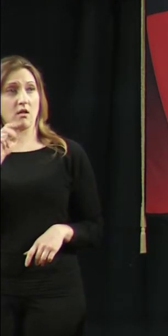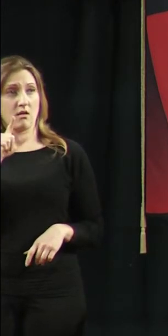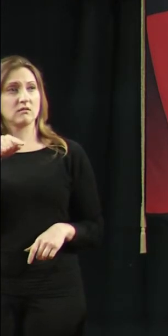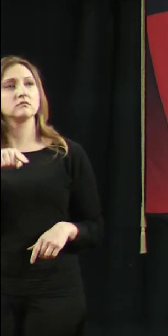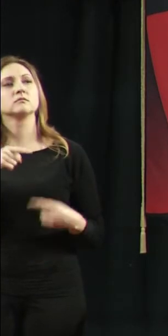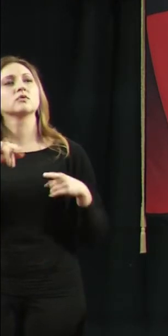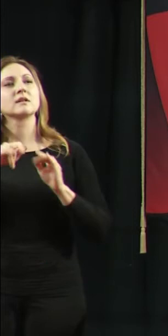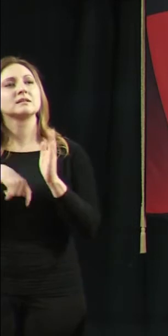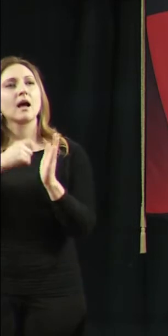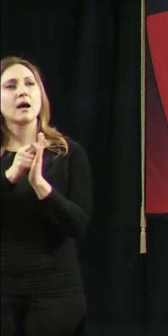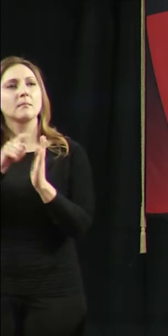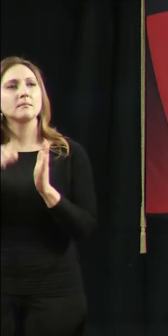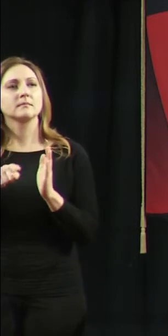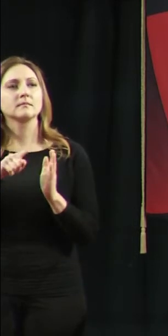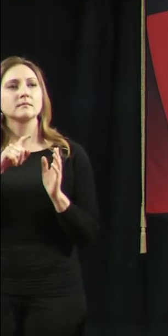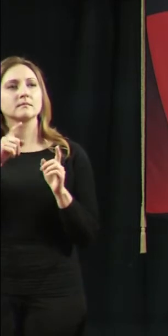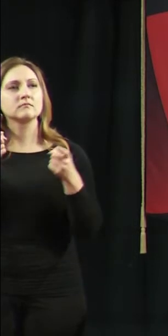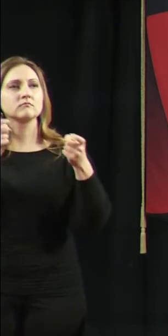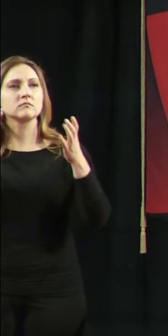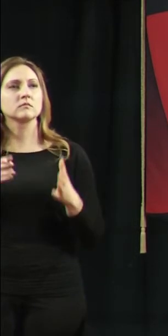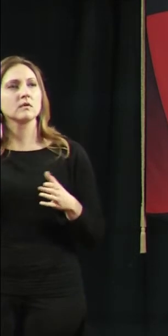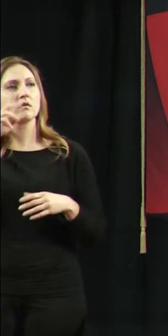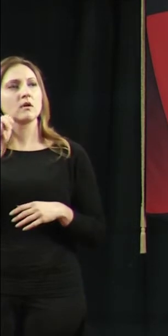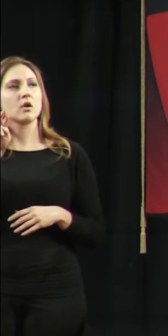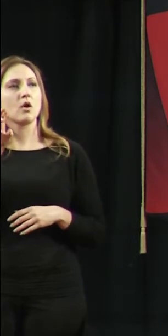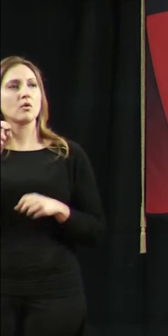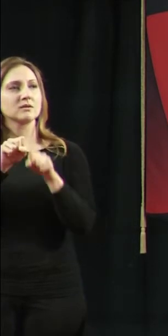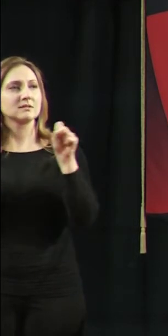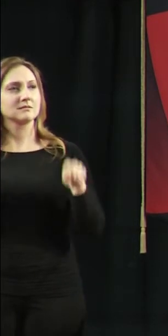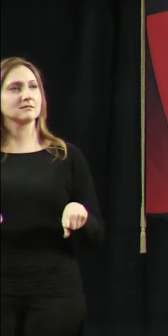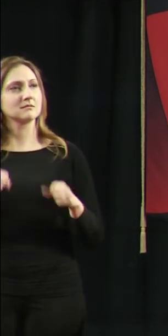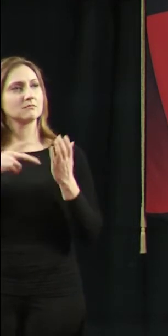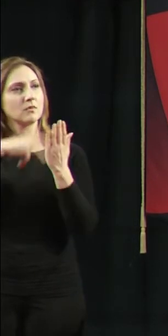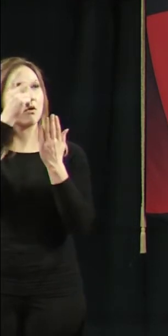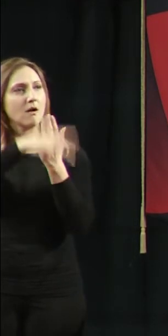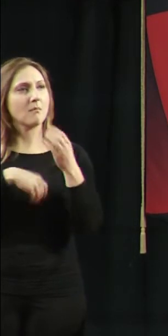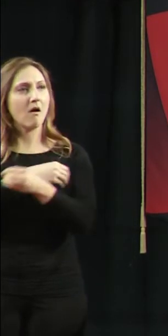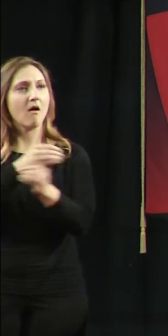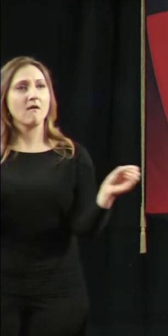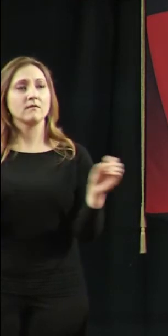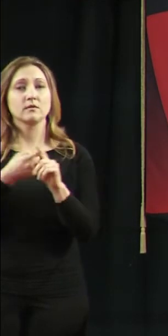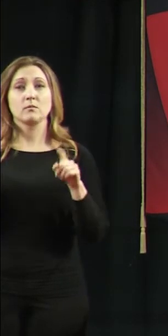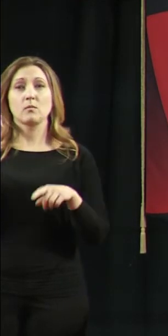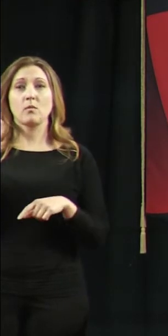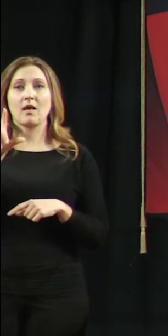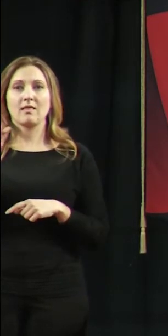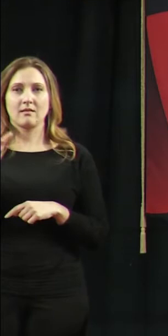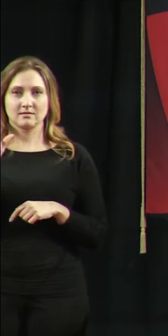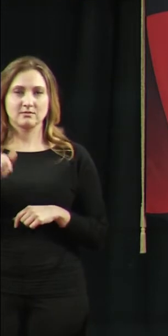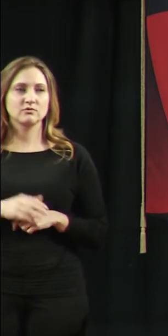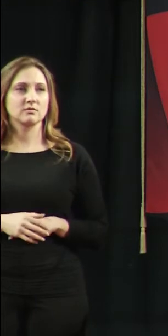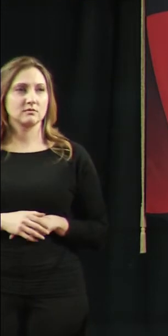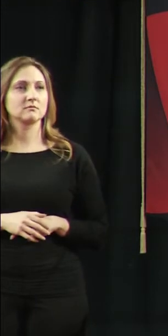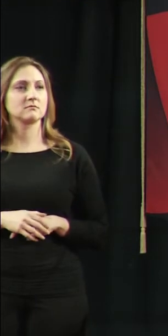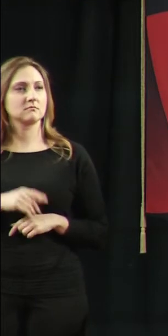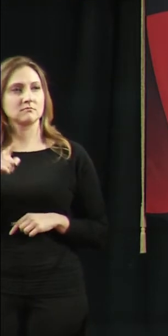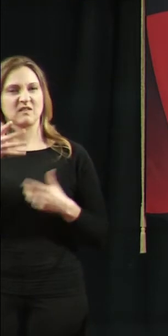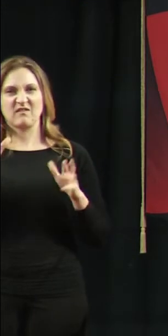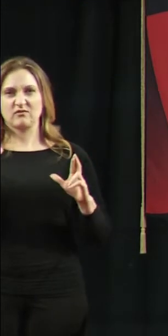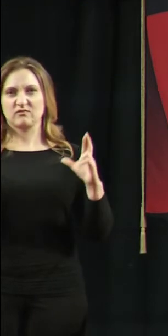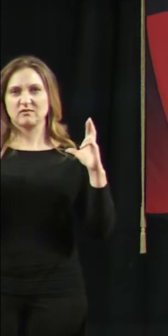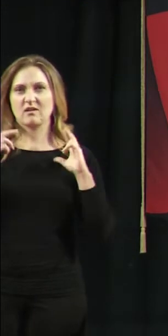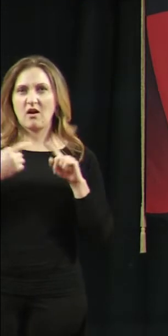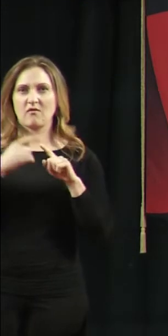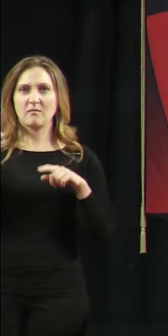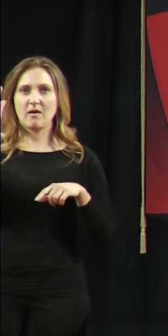the commander of the NRO Systems Program Office in Los Angeles, had retired from the Air Force